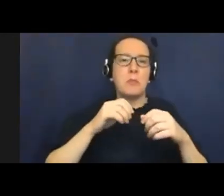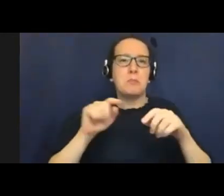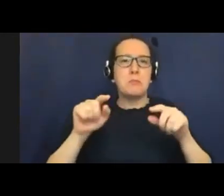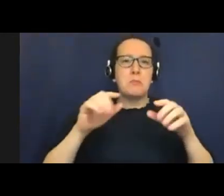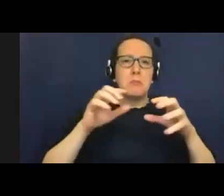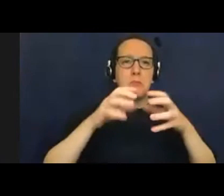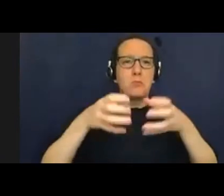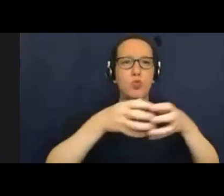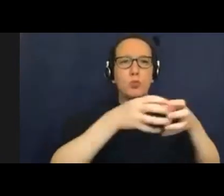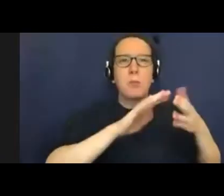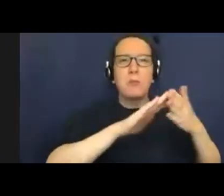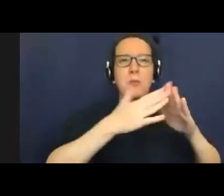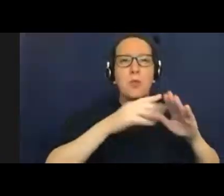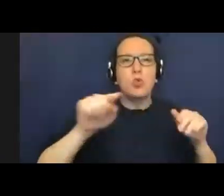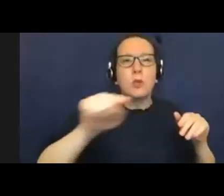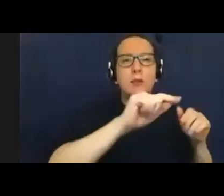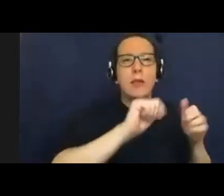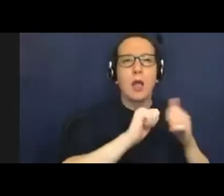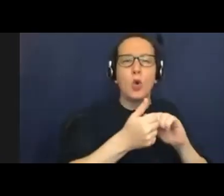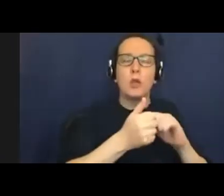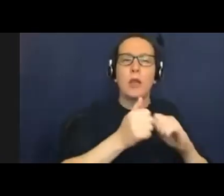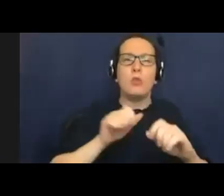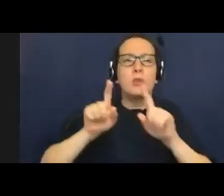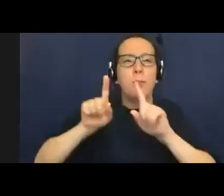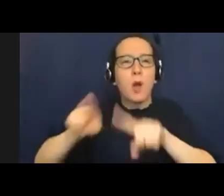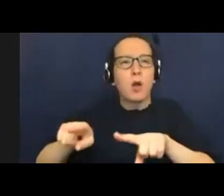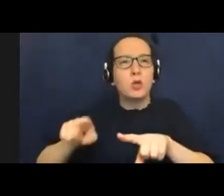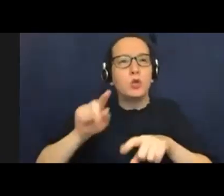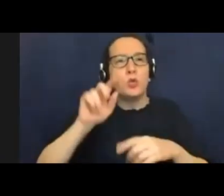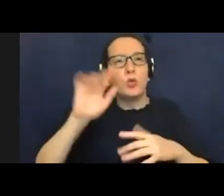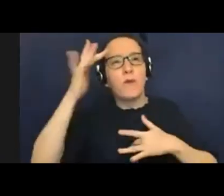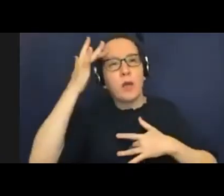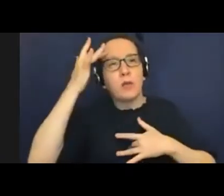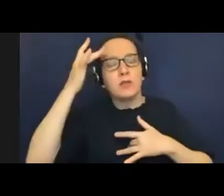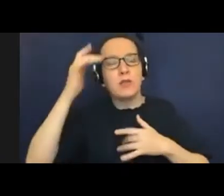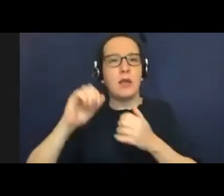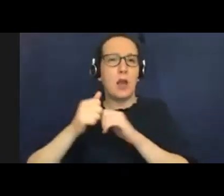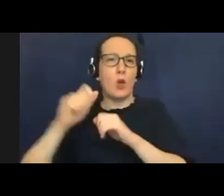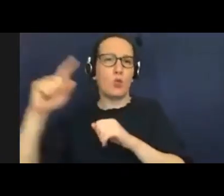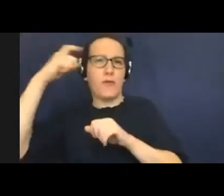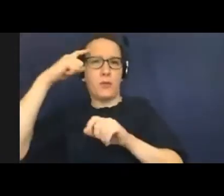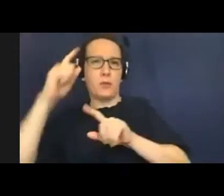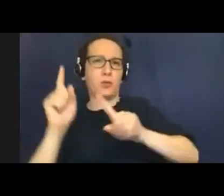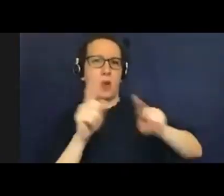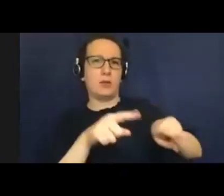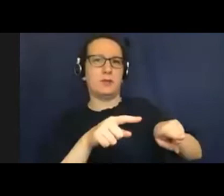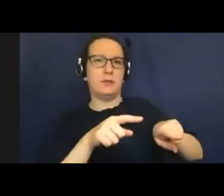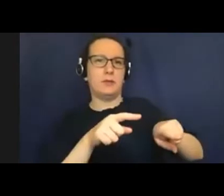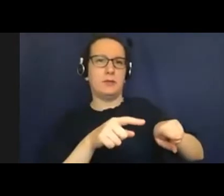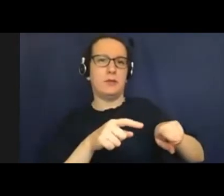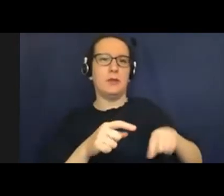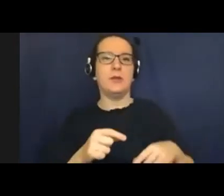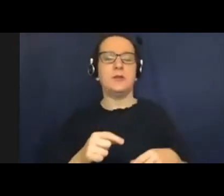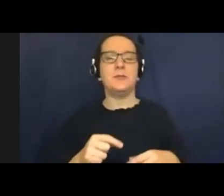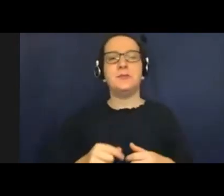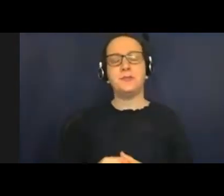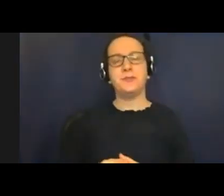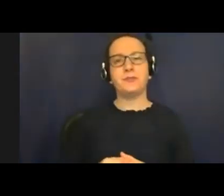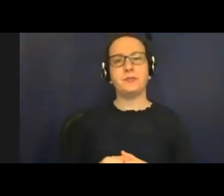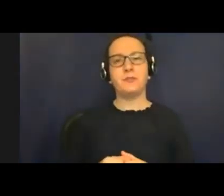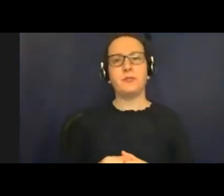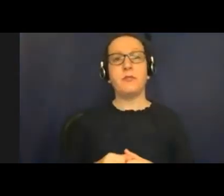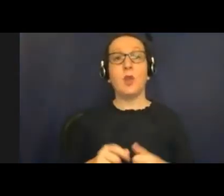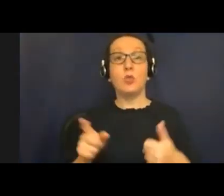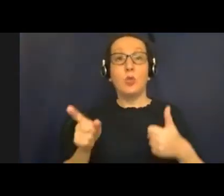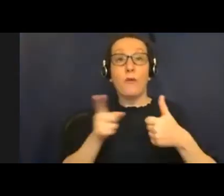So the first webinar focused on the social and economic impacts caused by the virus and the government's response. The